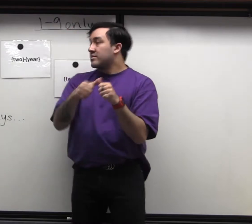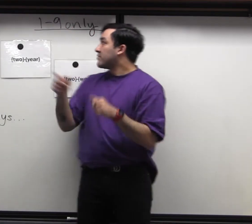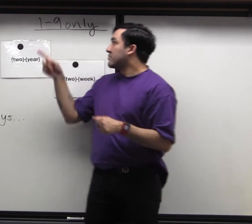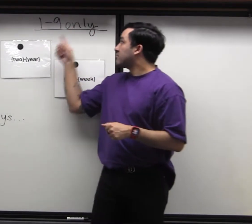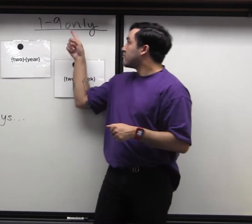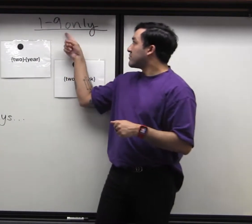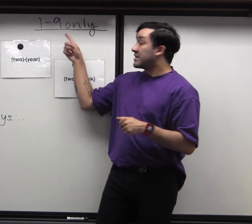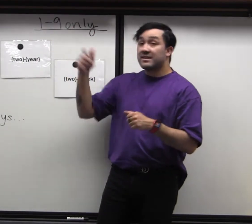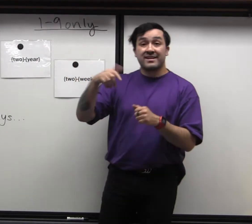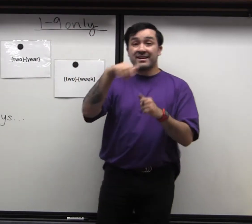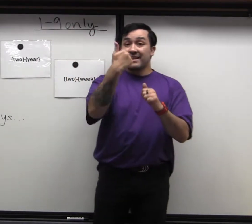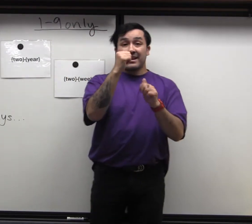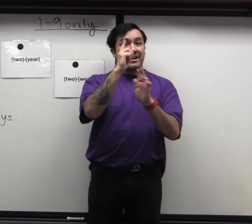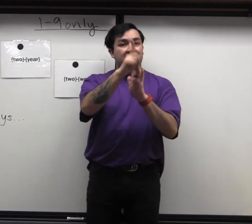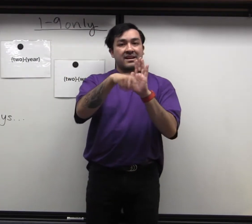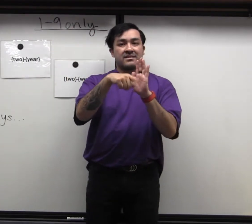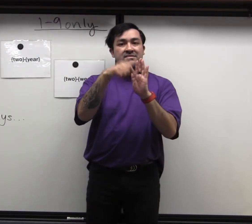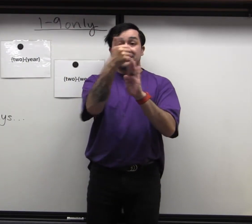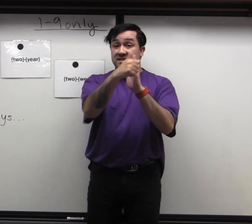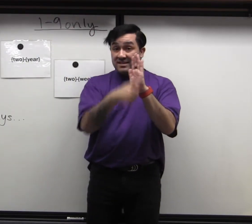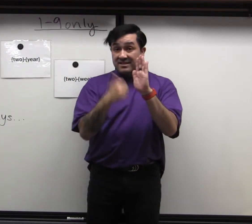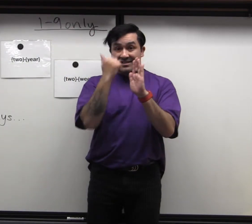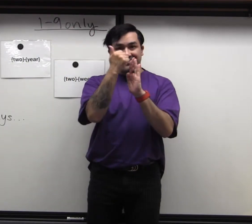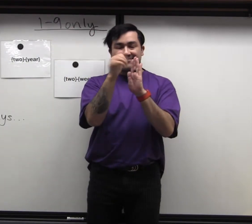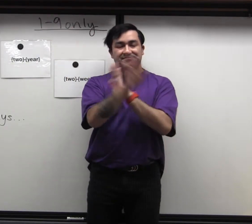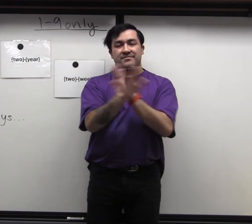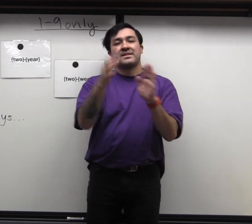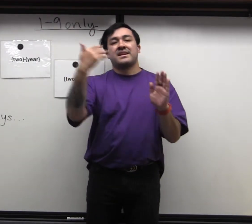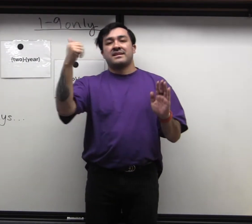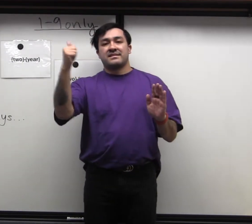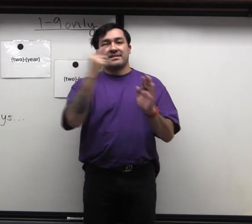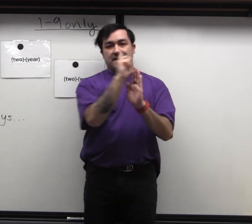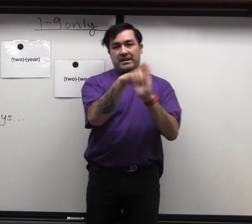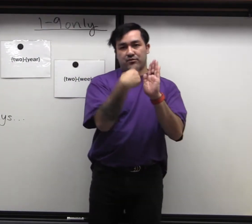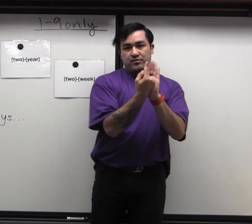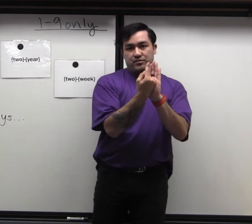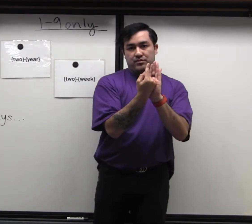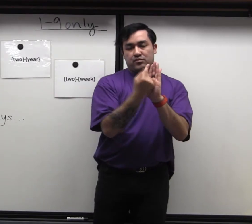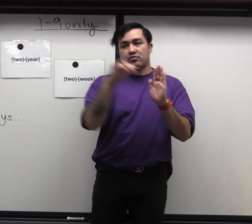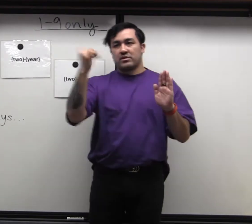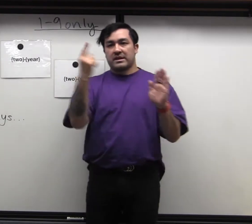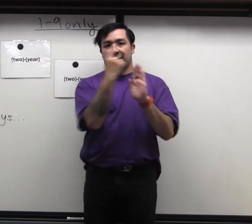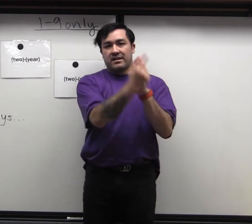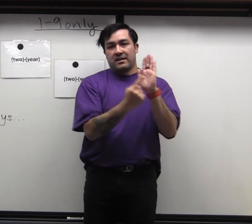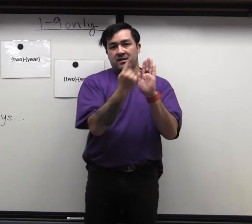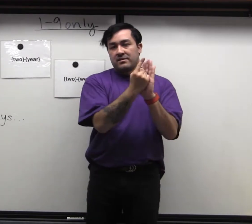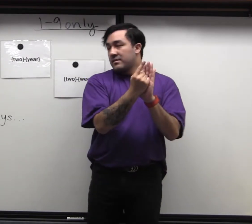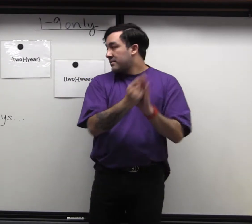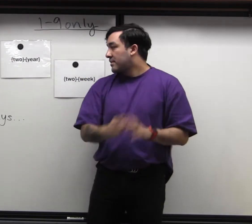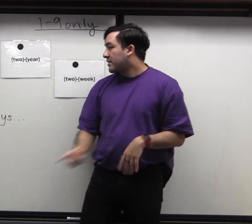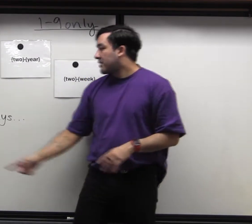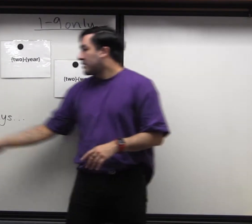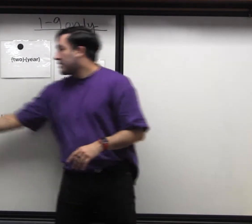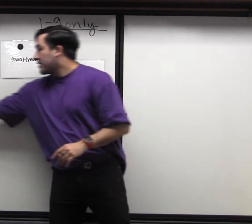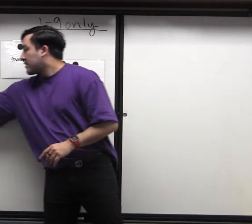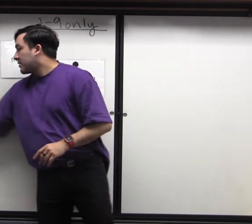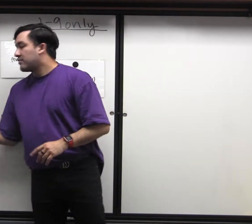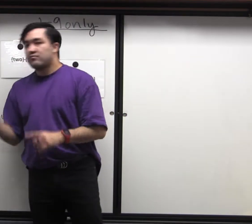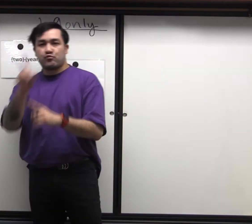So always make sure that you can see the palm of your hand, or the palm is facing away from you. You also see people do hours